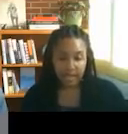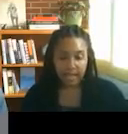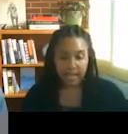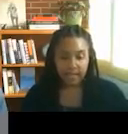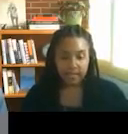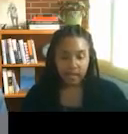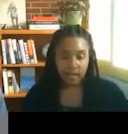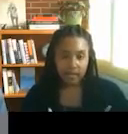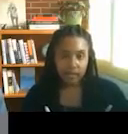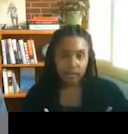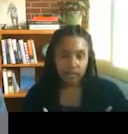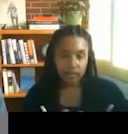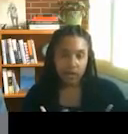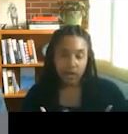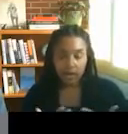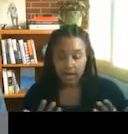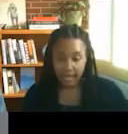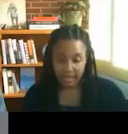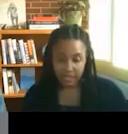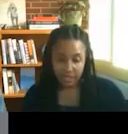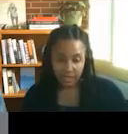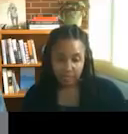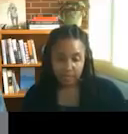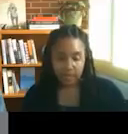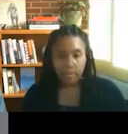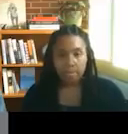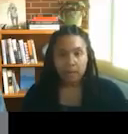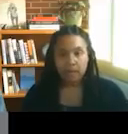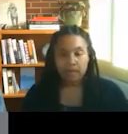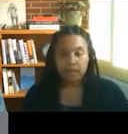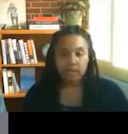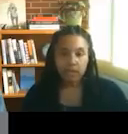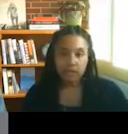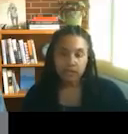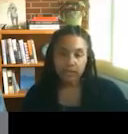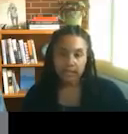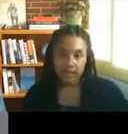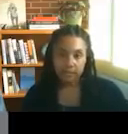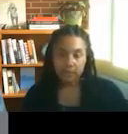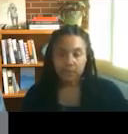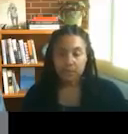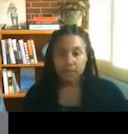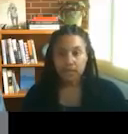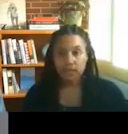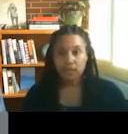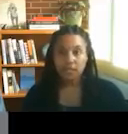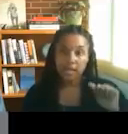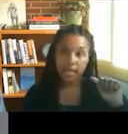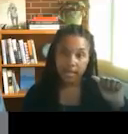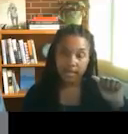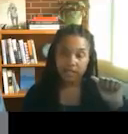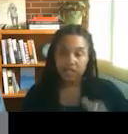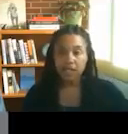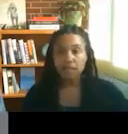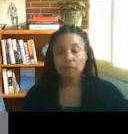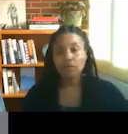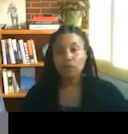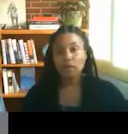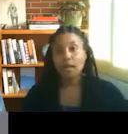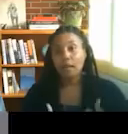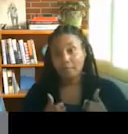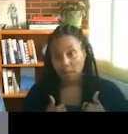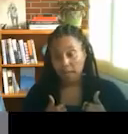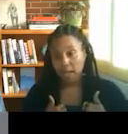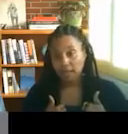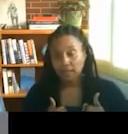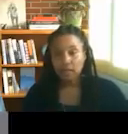classifiers, and those are hand shapes. So for example, we may use the A hand shape